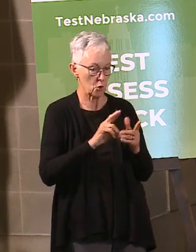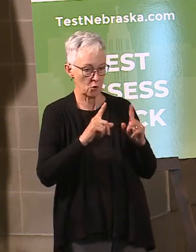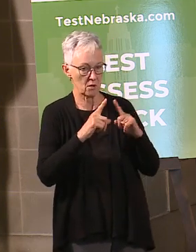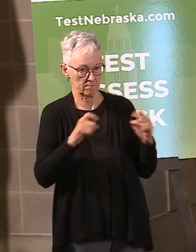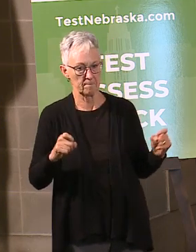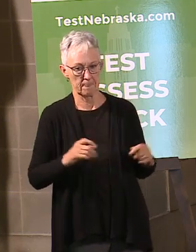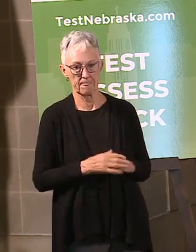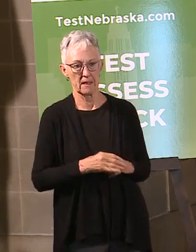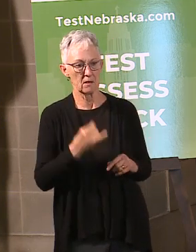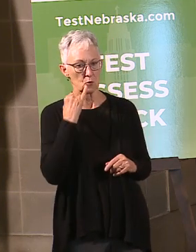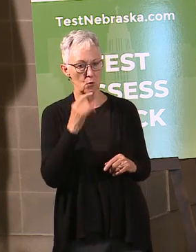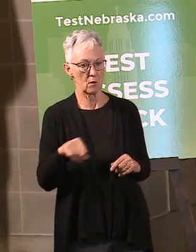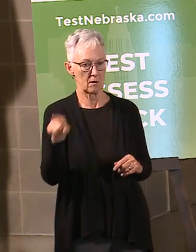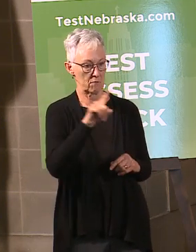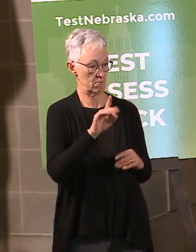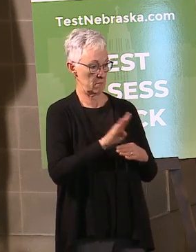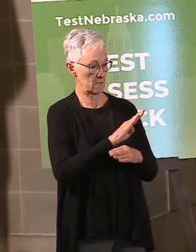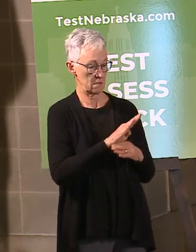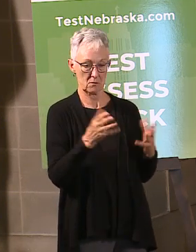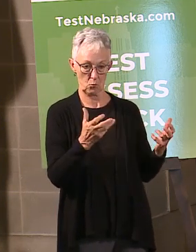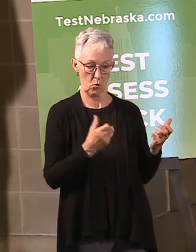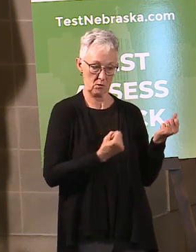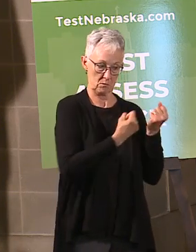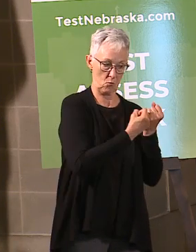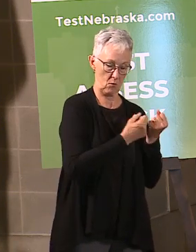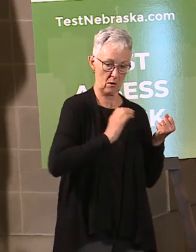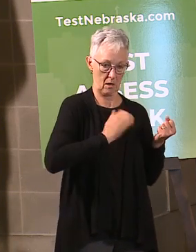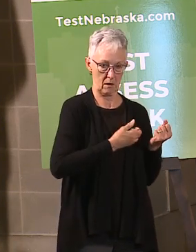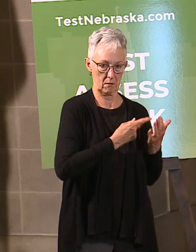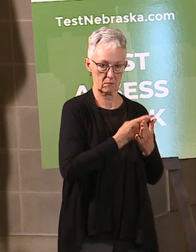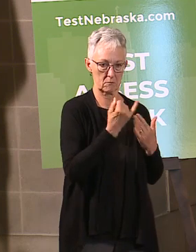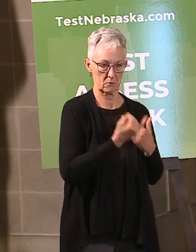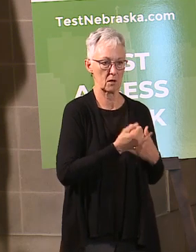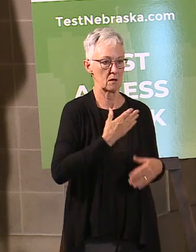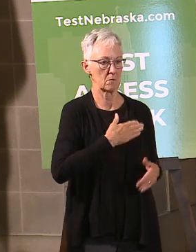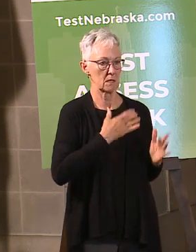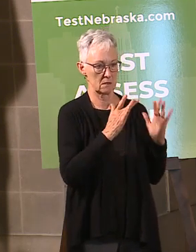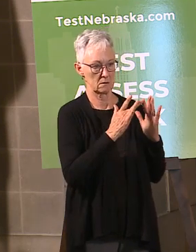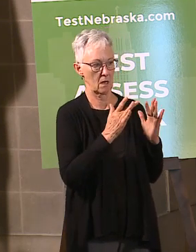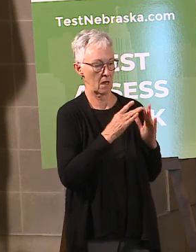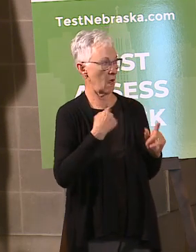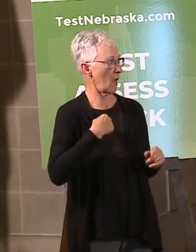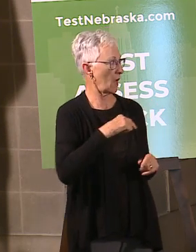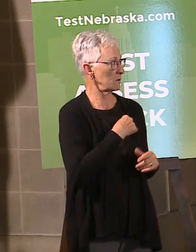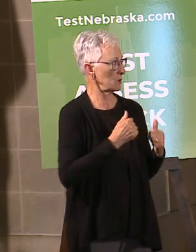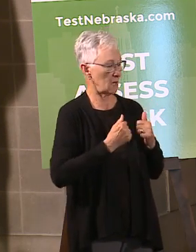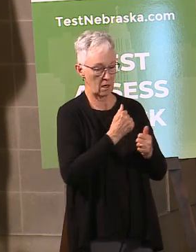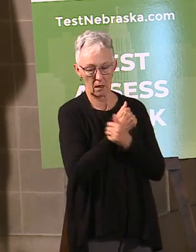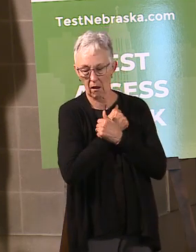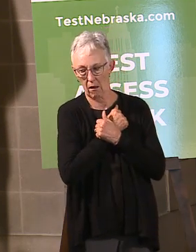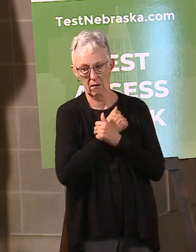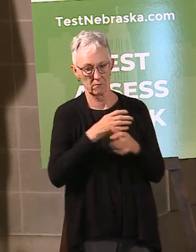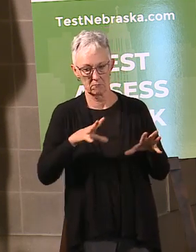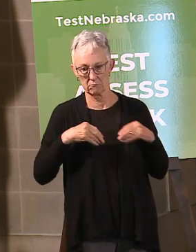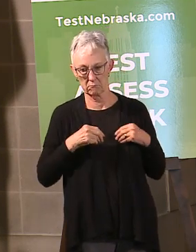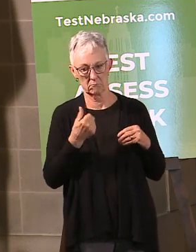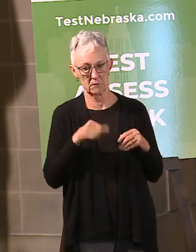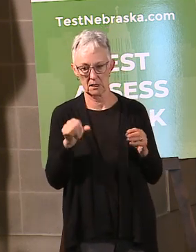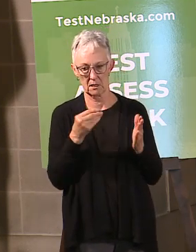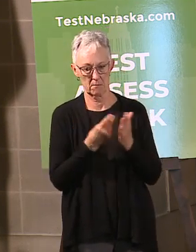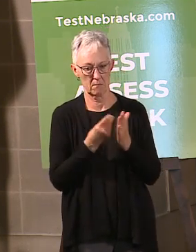an individual or a business that would like to support the project, please contact us, and we'd love to have any donation you feel